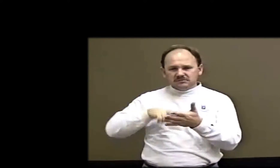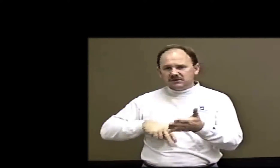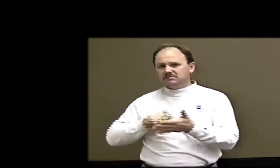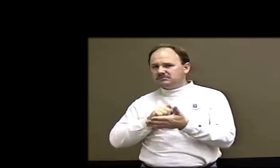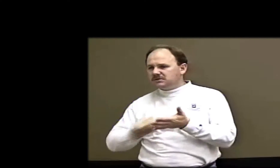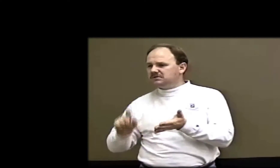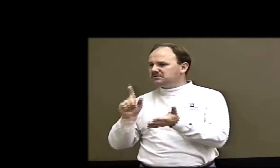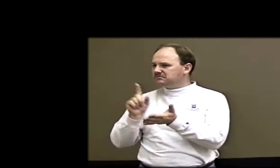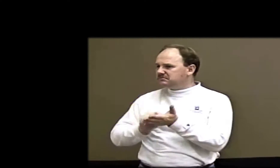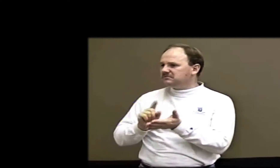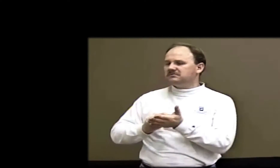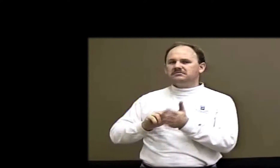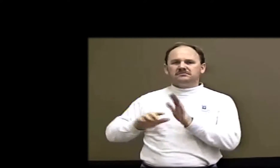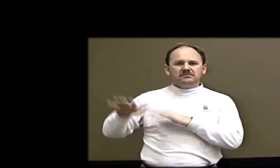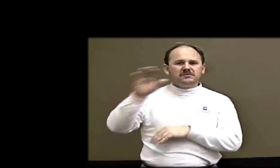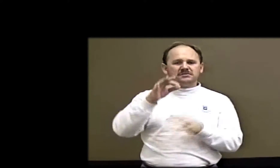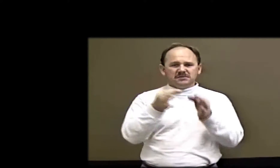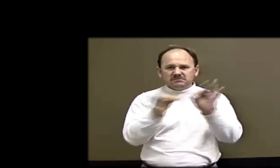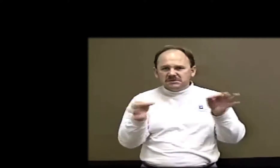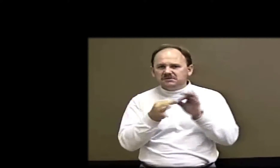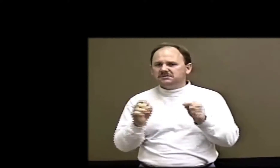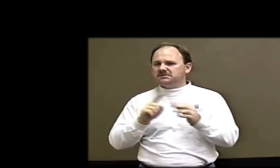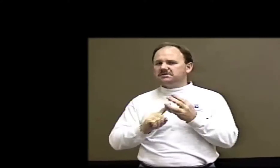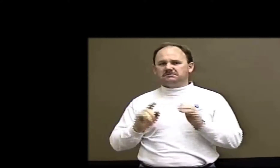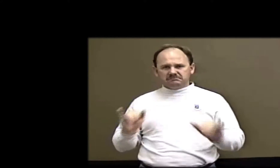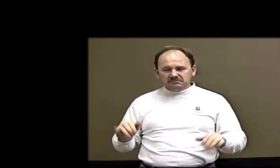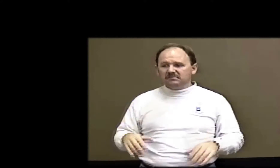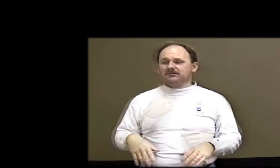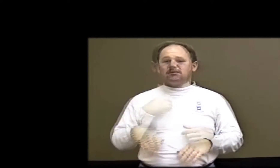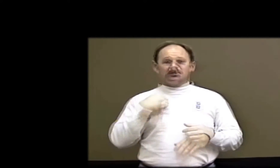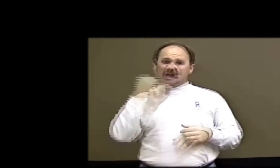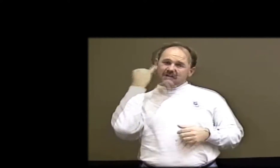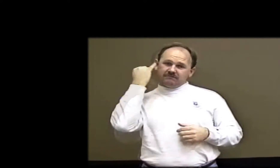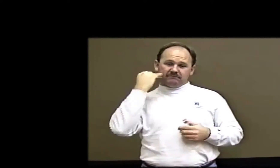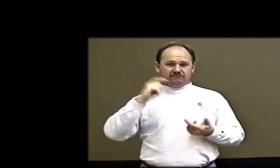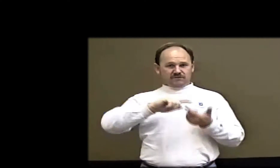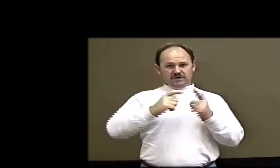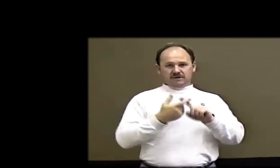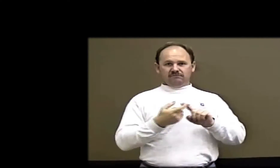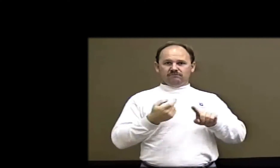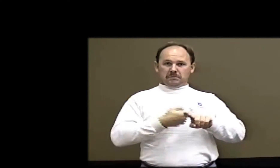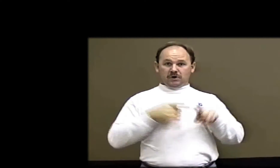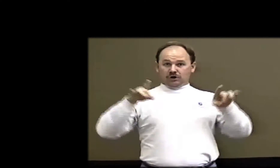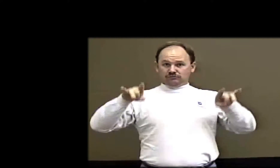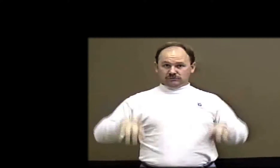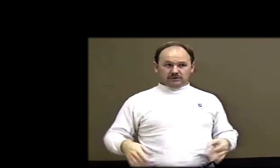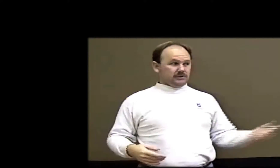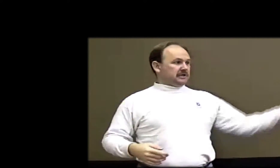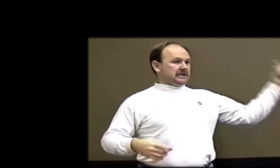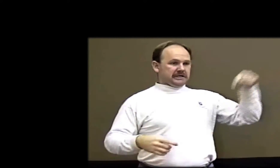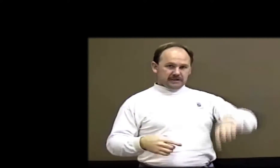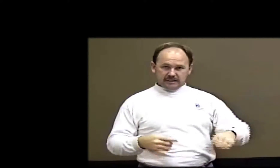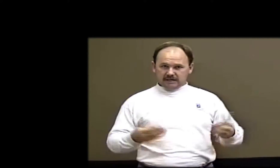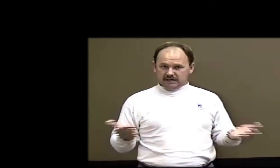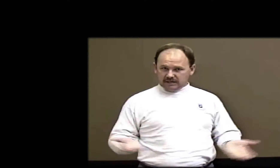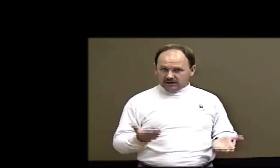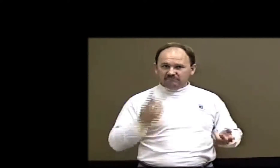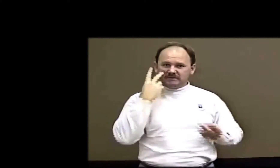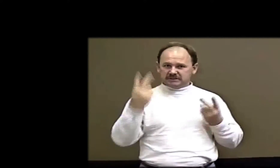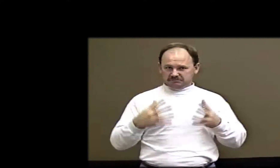to interpret for them so they can understand the deaf friends here in America. So, if my friends want to talk to a